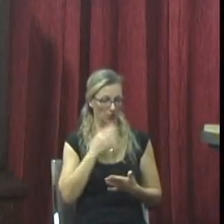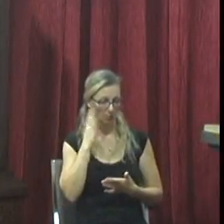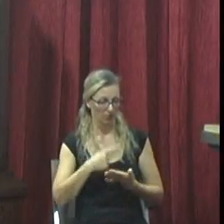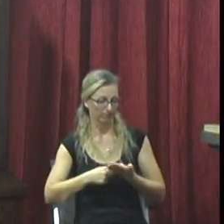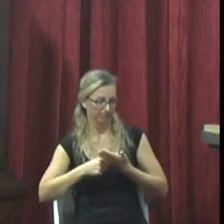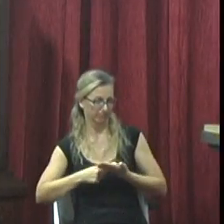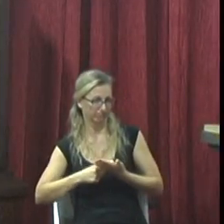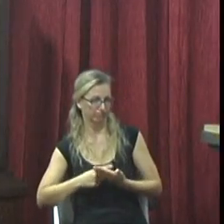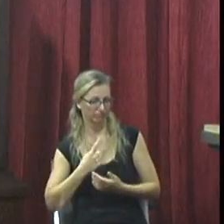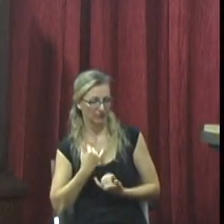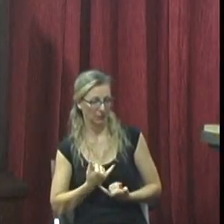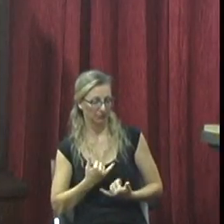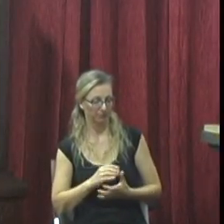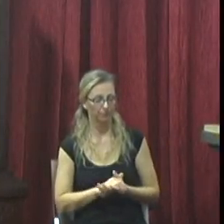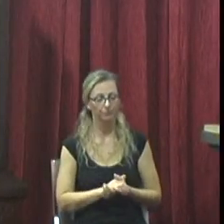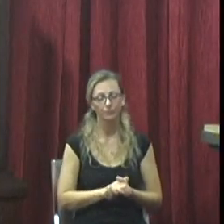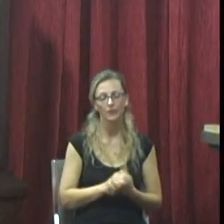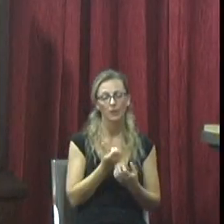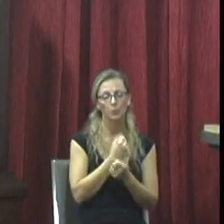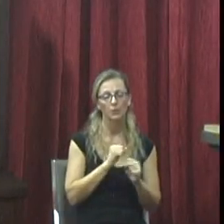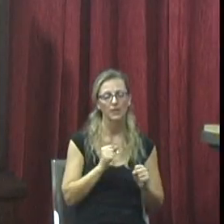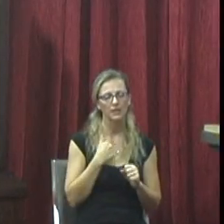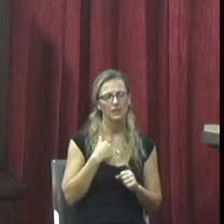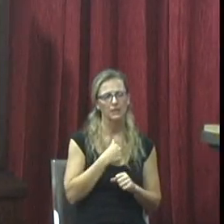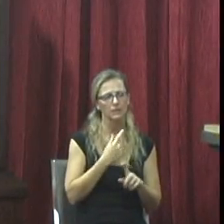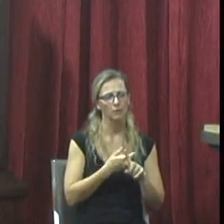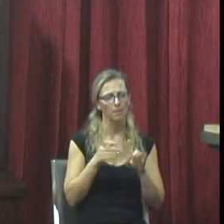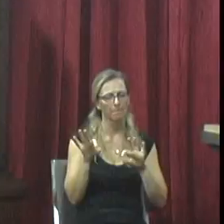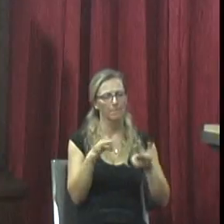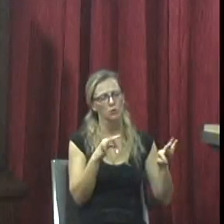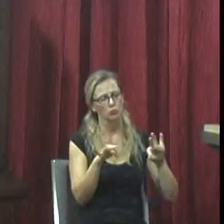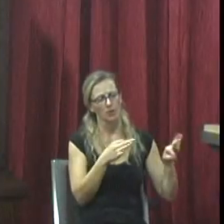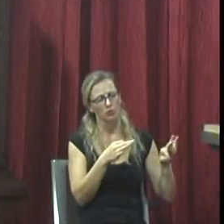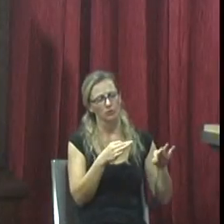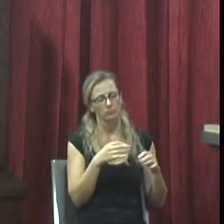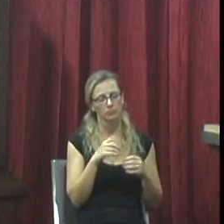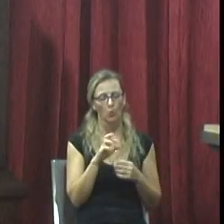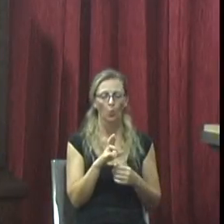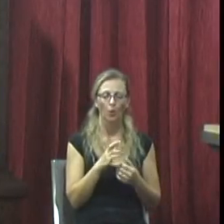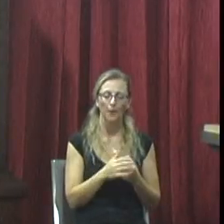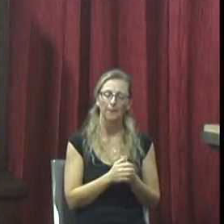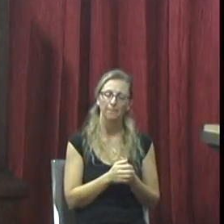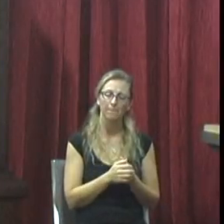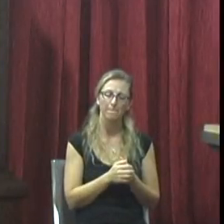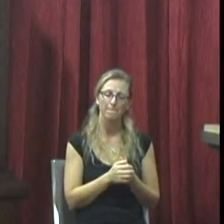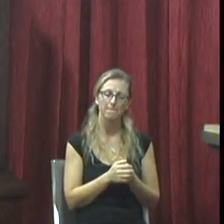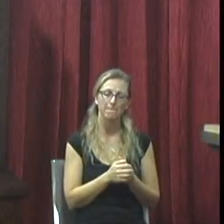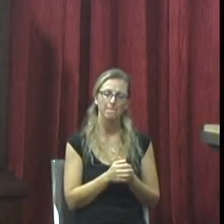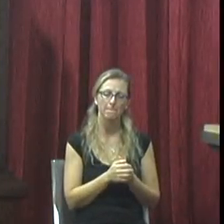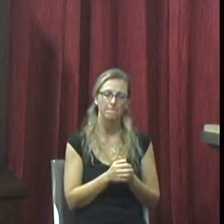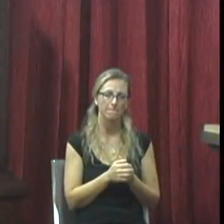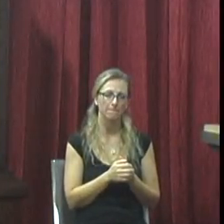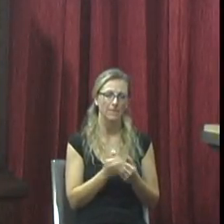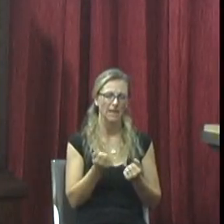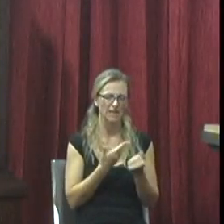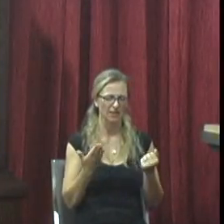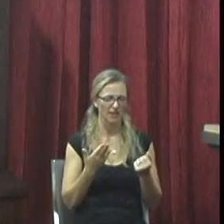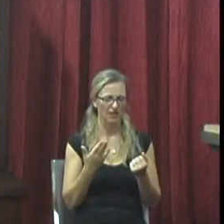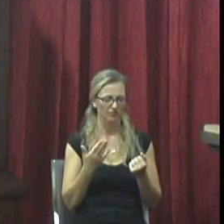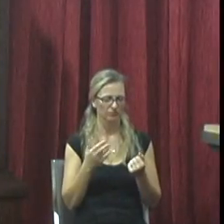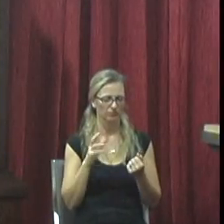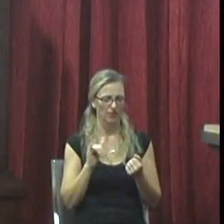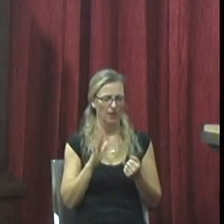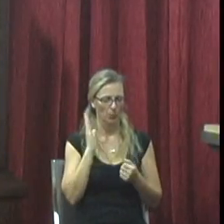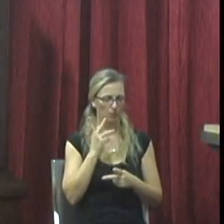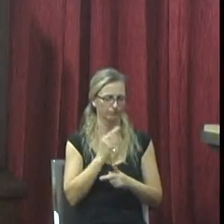us against any distraction or any kind of thing that the enemy would send to try to keep us from what